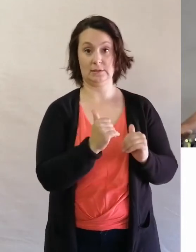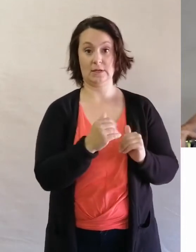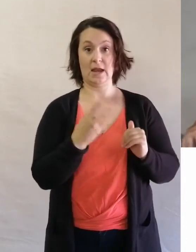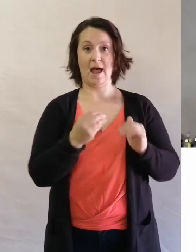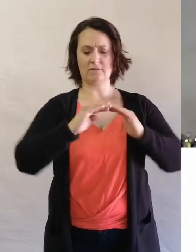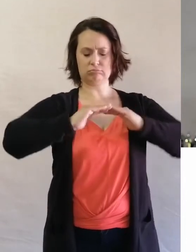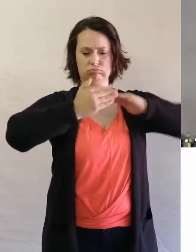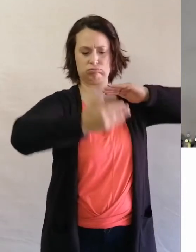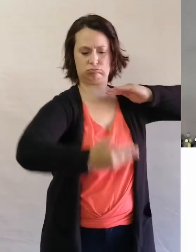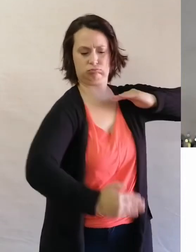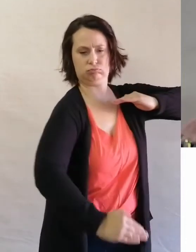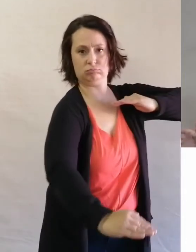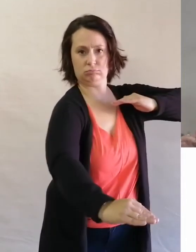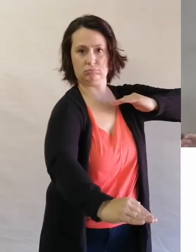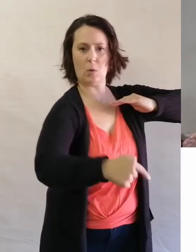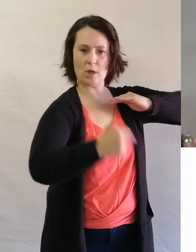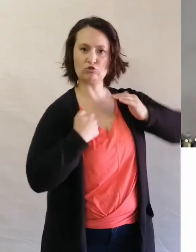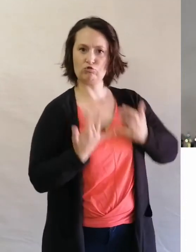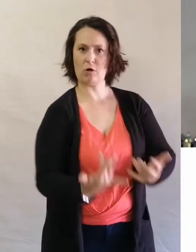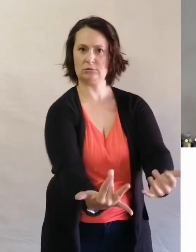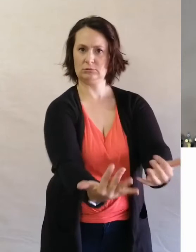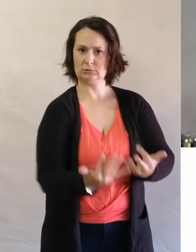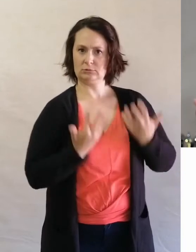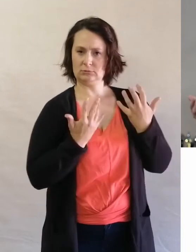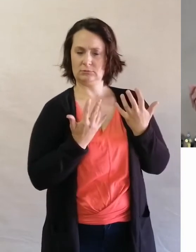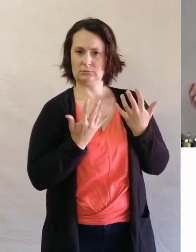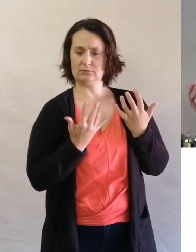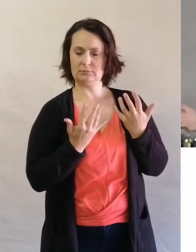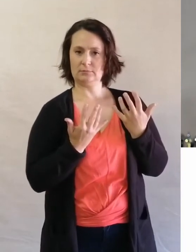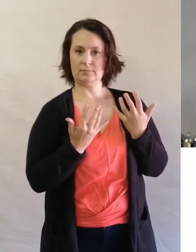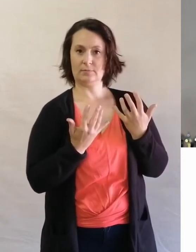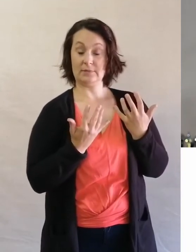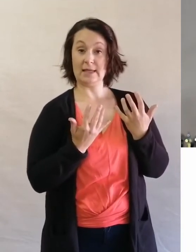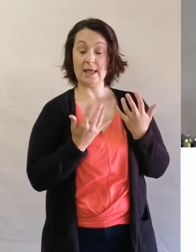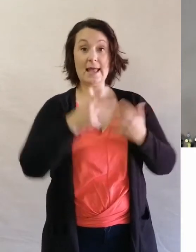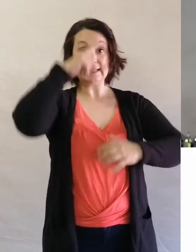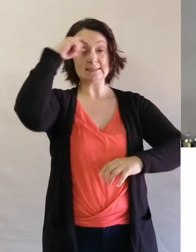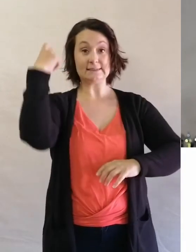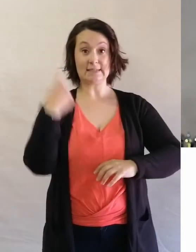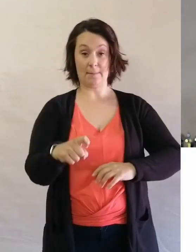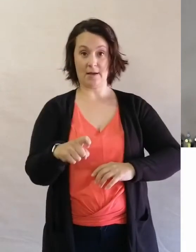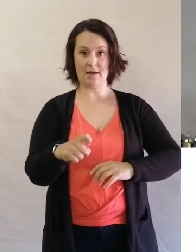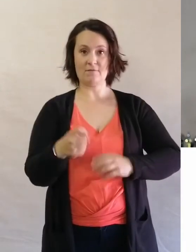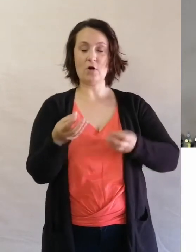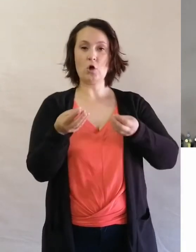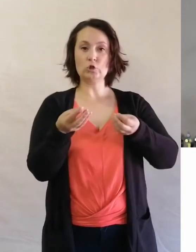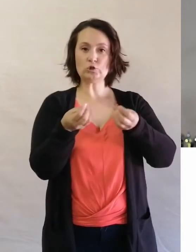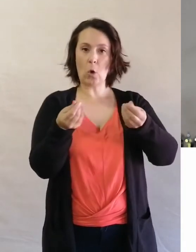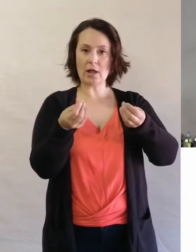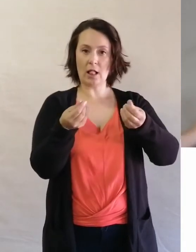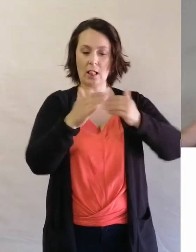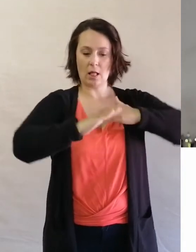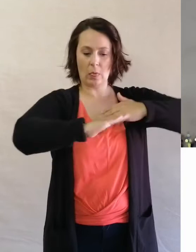embankment that I'm trying to grow grass on. Now, in summertime, every time I put topsoil on there, the rains would